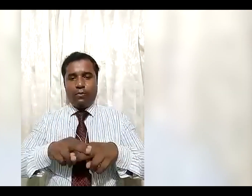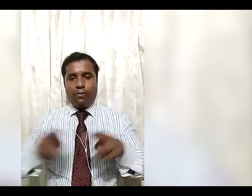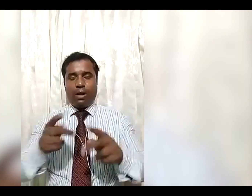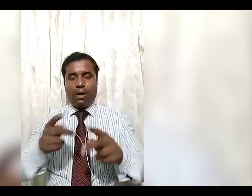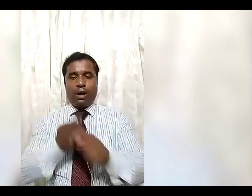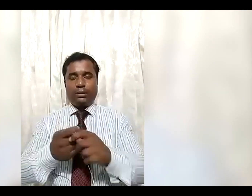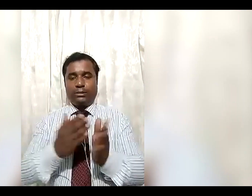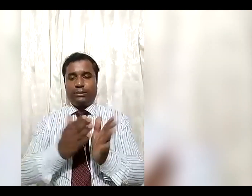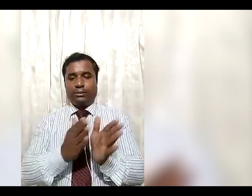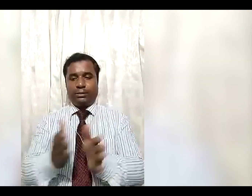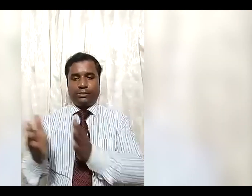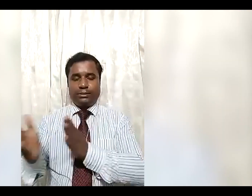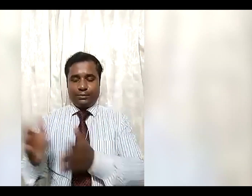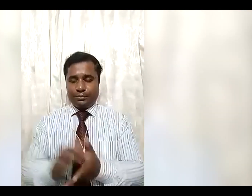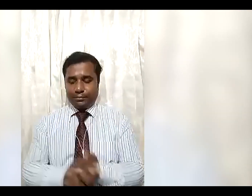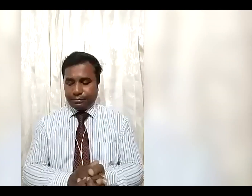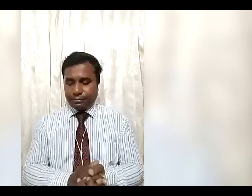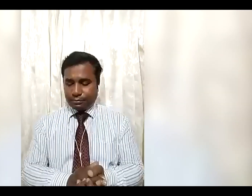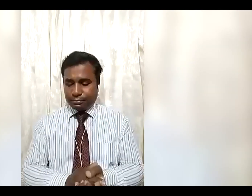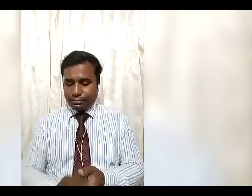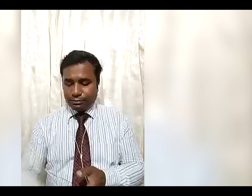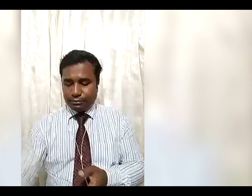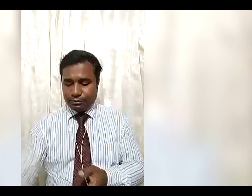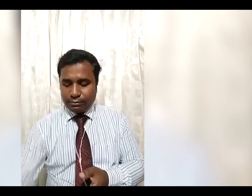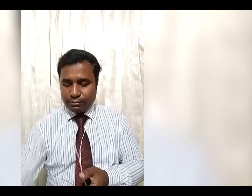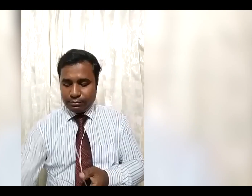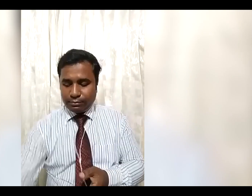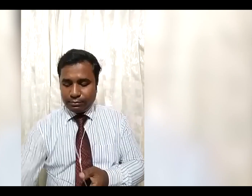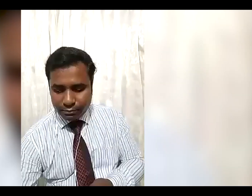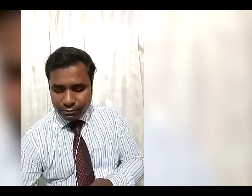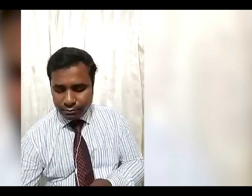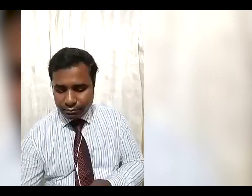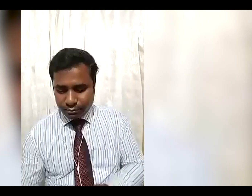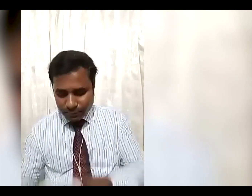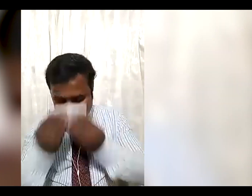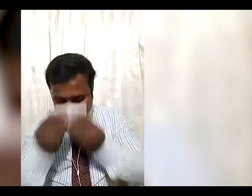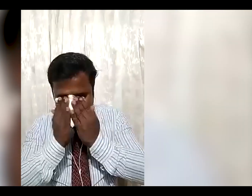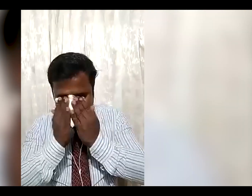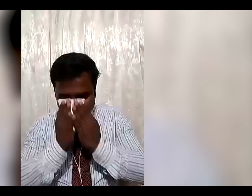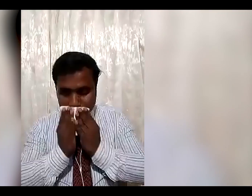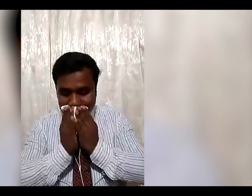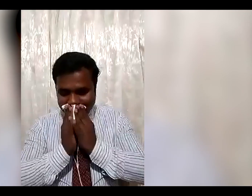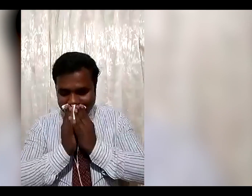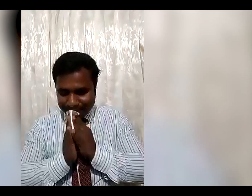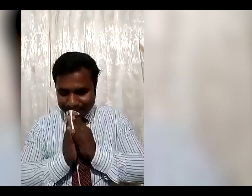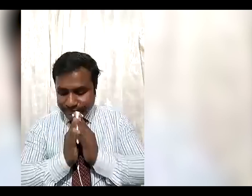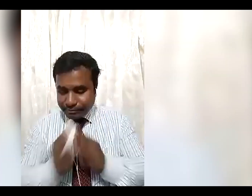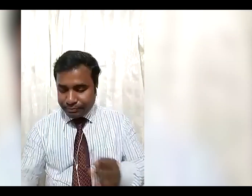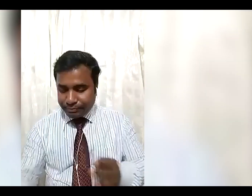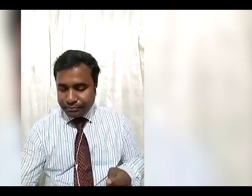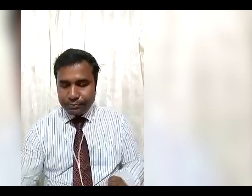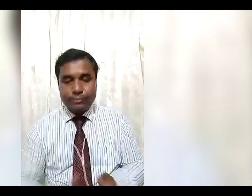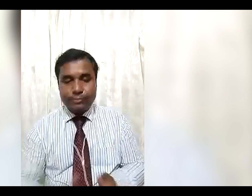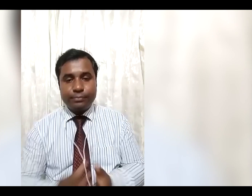society, including voting. And again, I think Virginia will talk about that. I just wanted to mention,